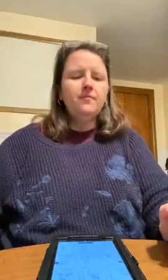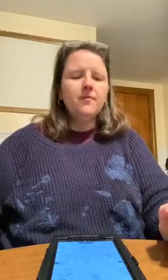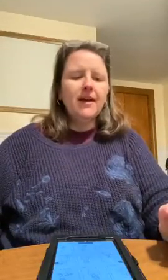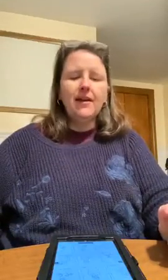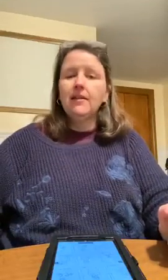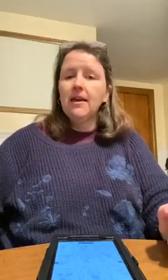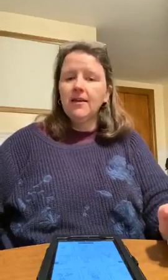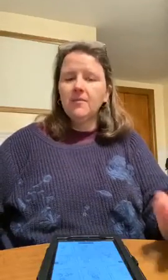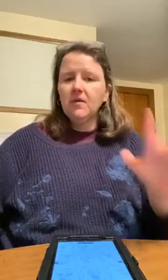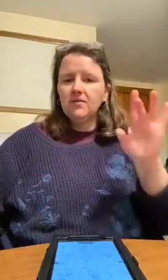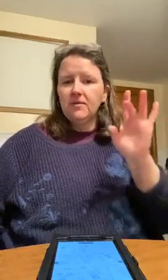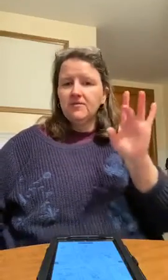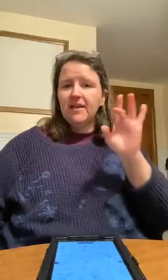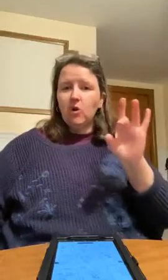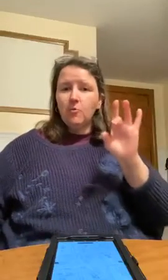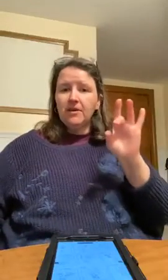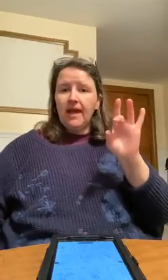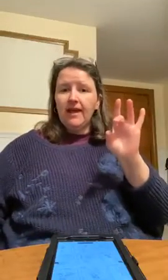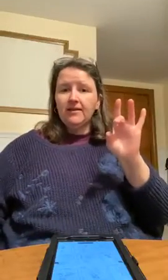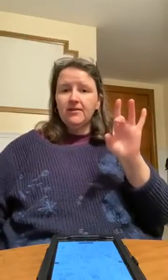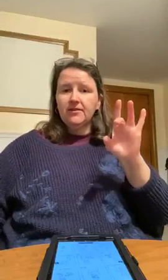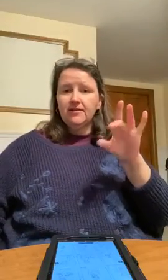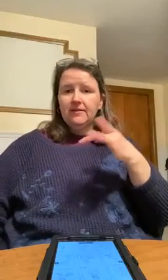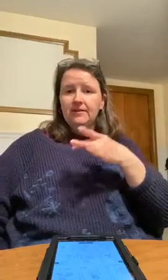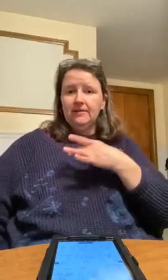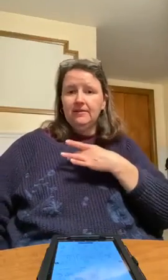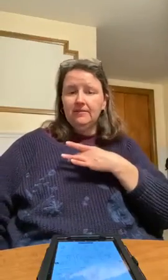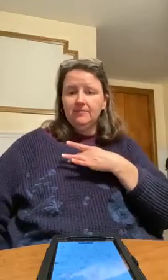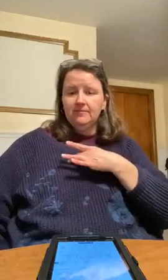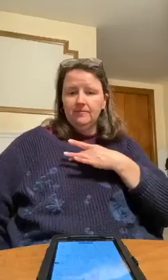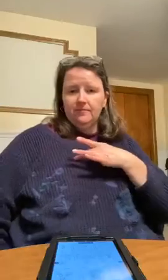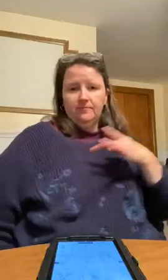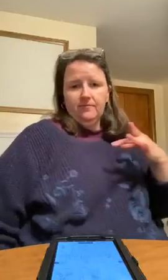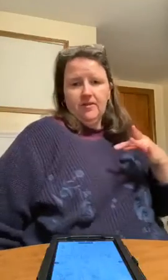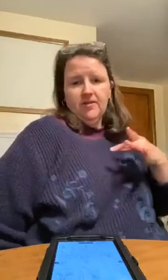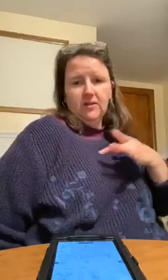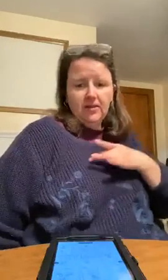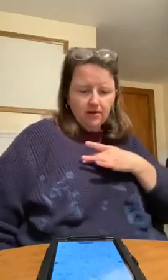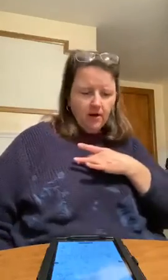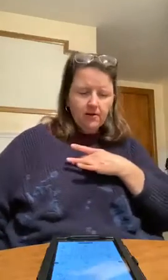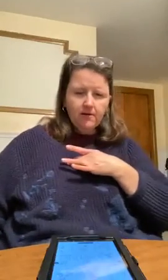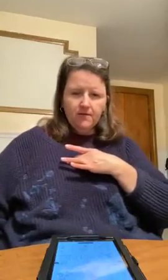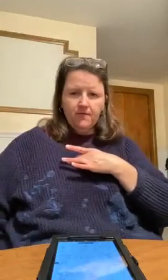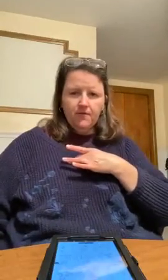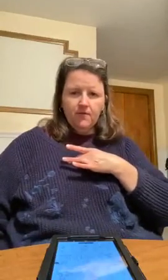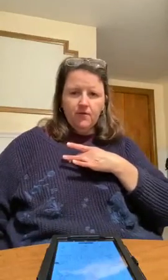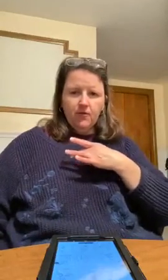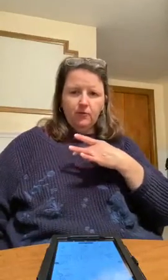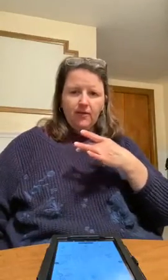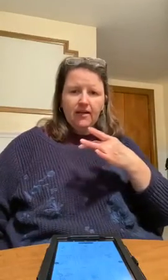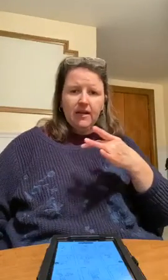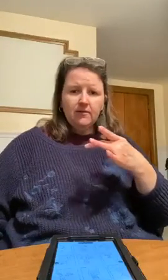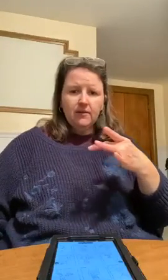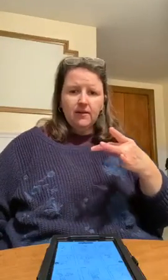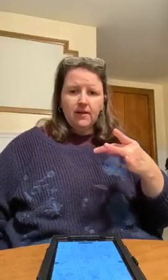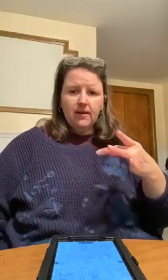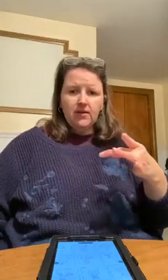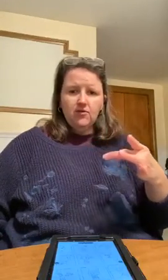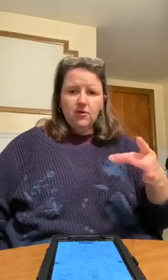Okay, like. So there's that open 8. You start at your heart. You bring it out. And you close